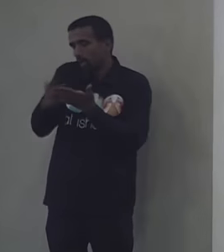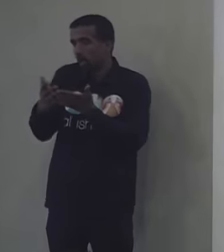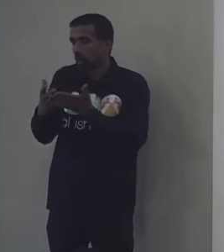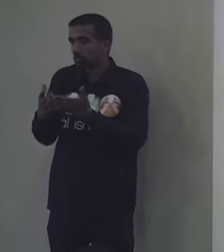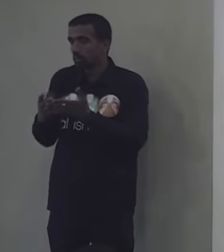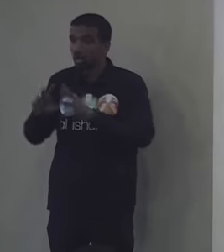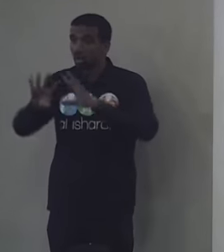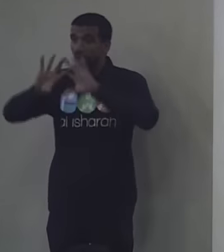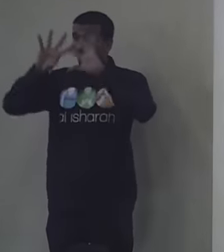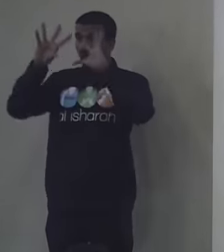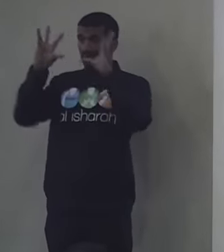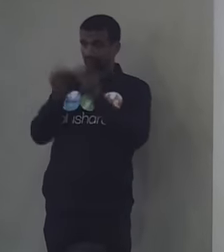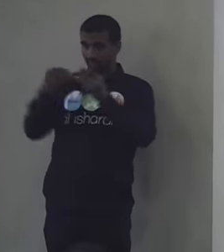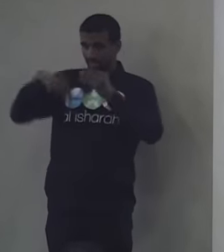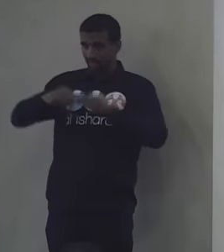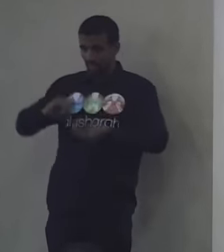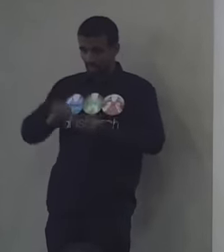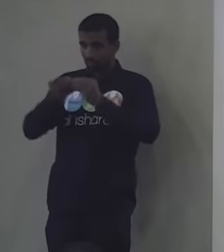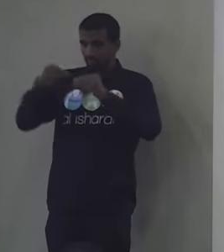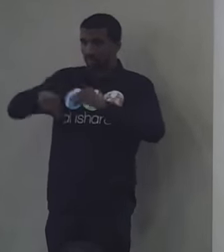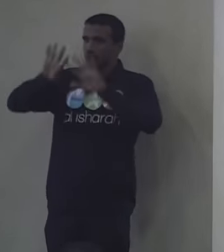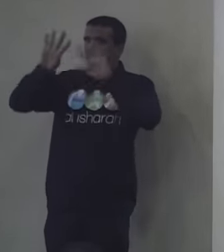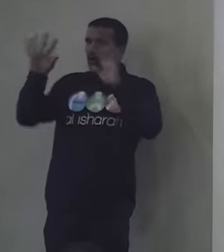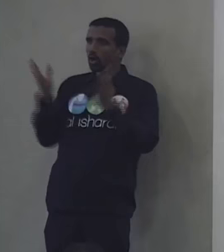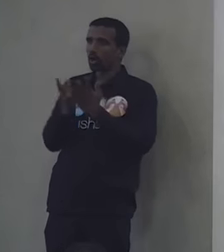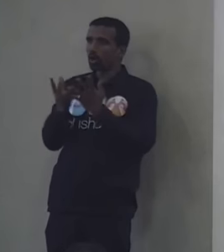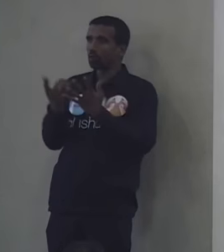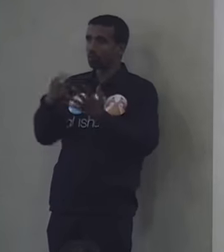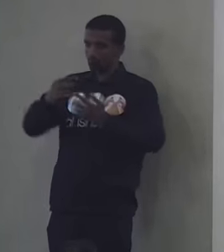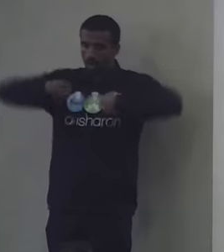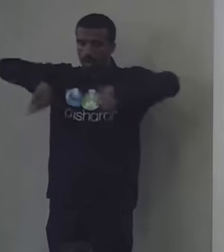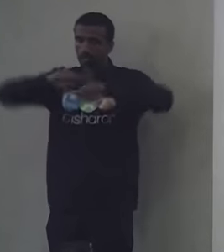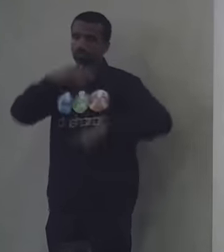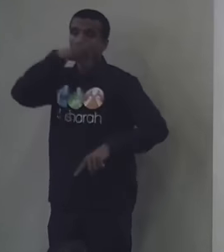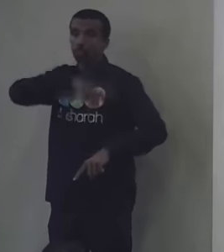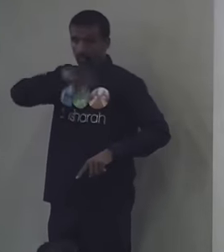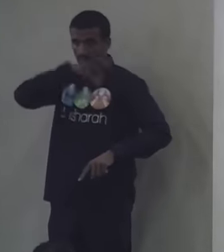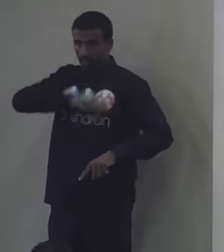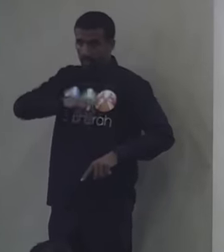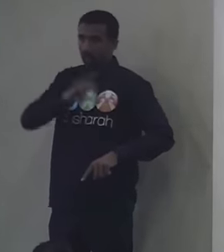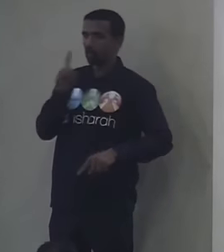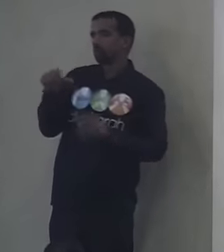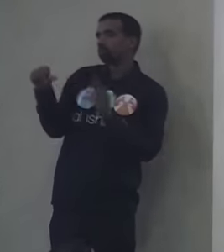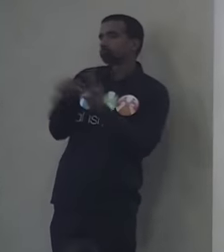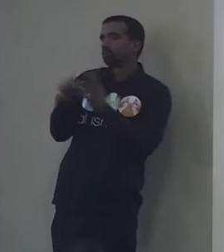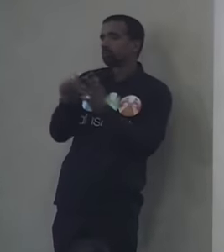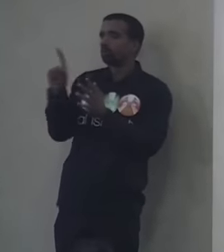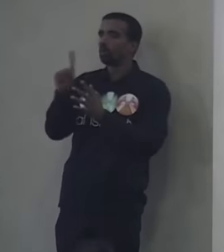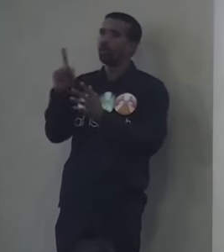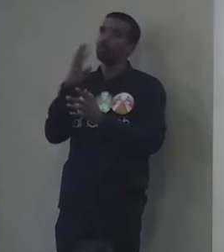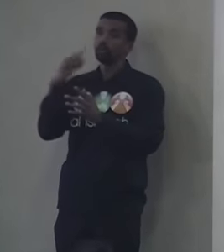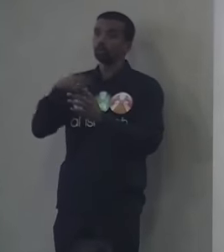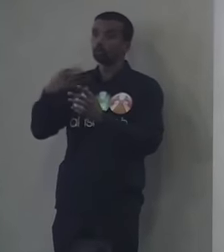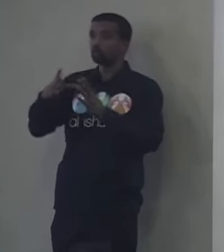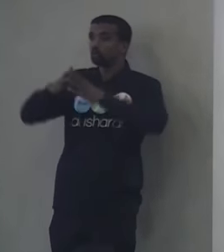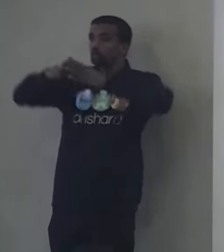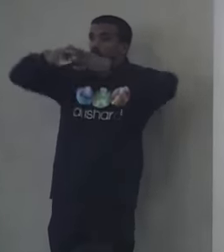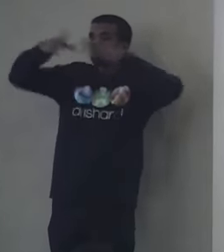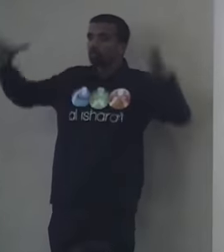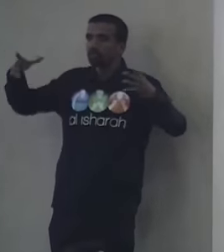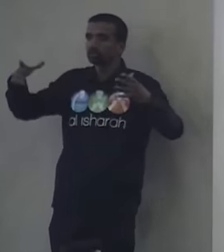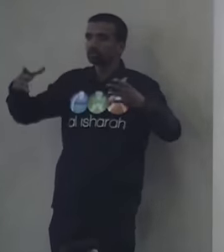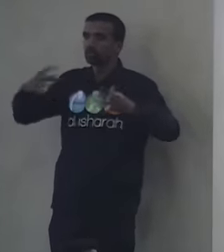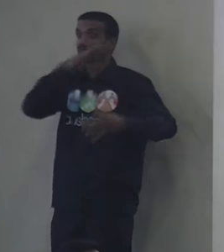for our enjoyment are in and of themselves not evil, except when you overdo them. You get overindulged in them. And as a result,